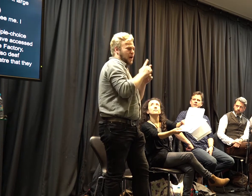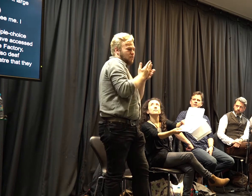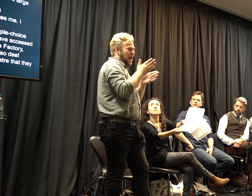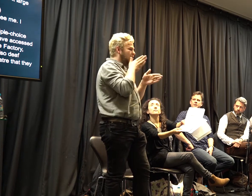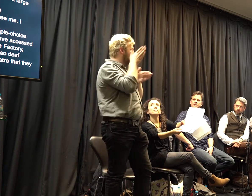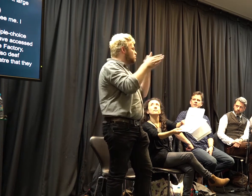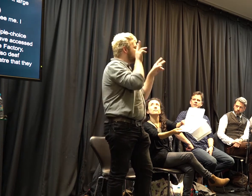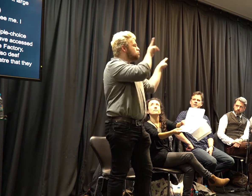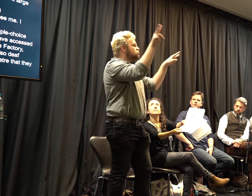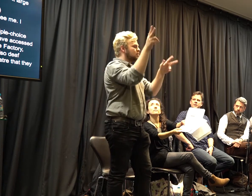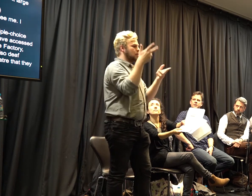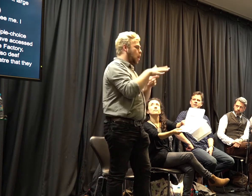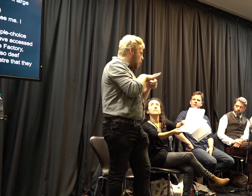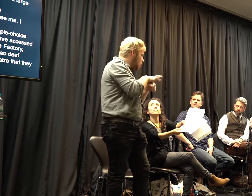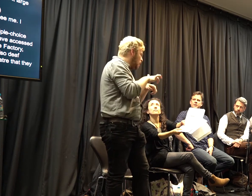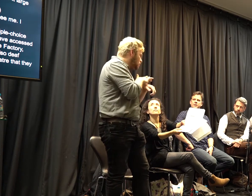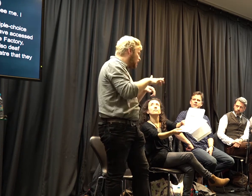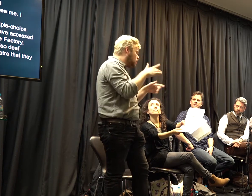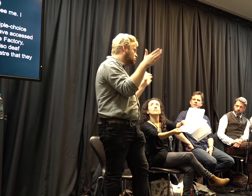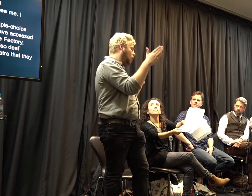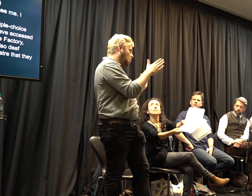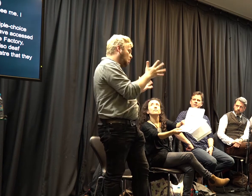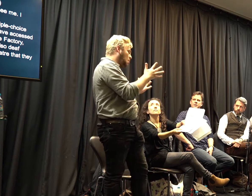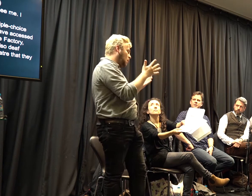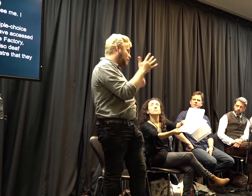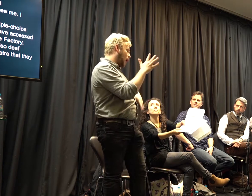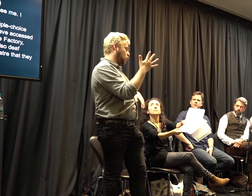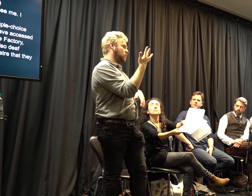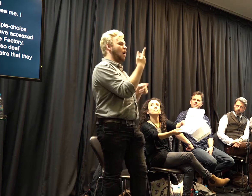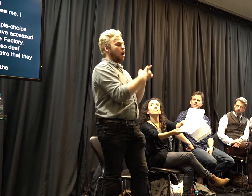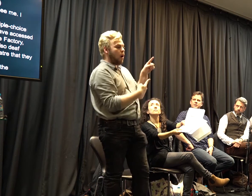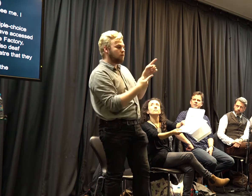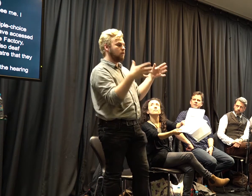It's the same really as you'd find within the hearing demographic.